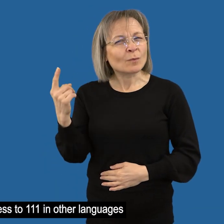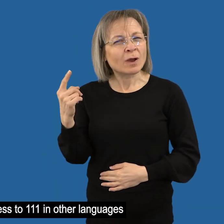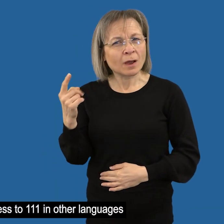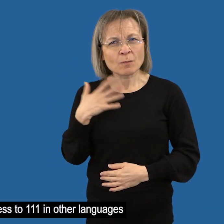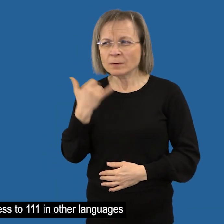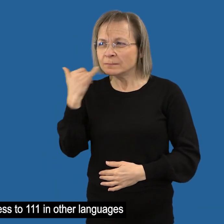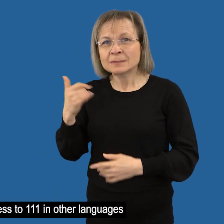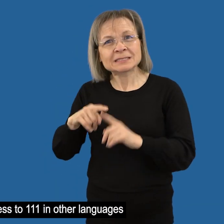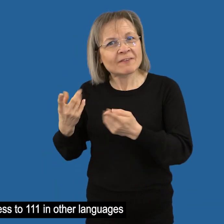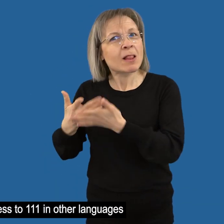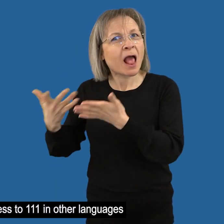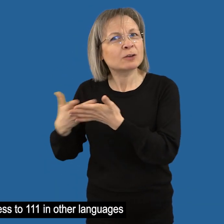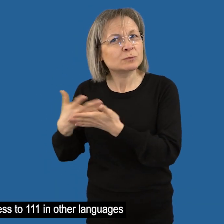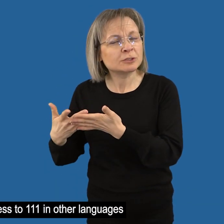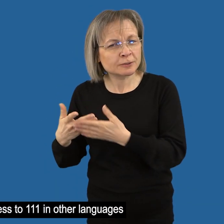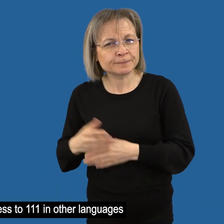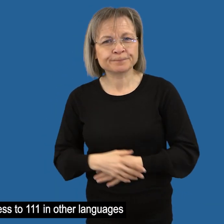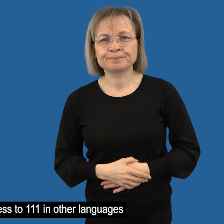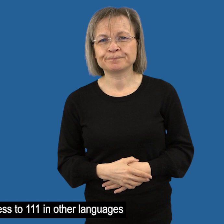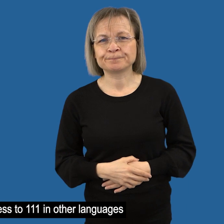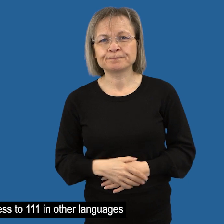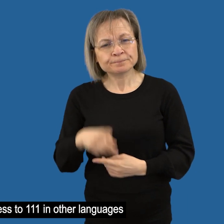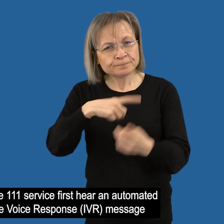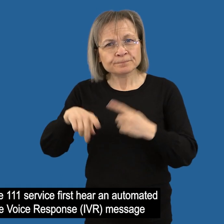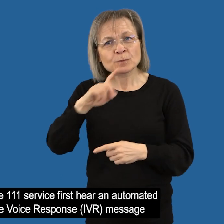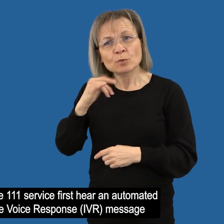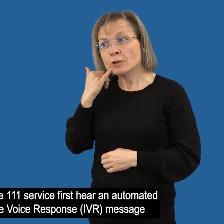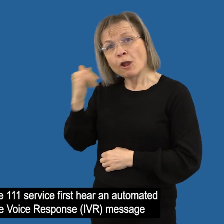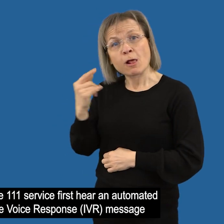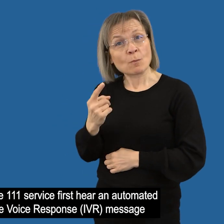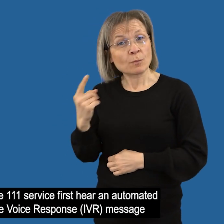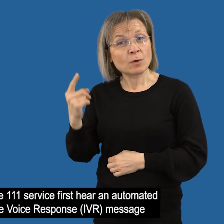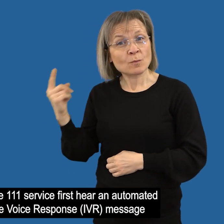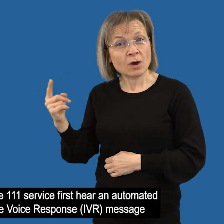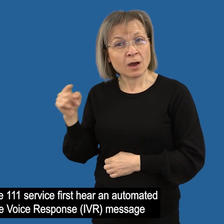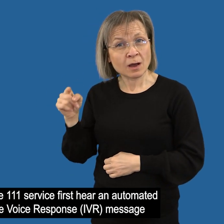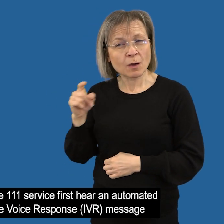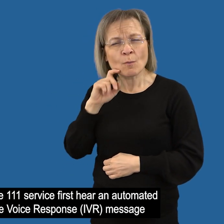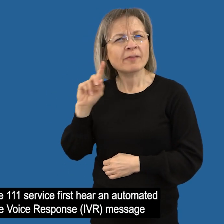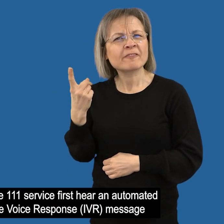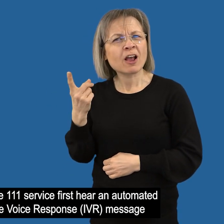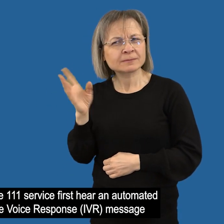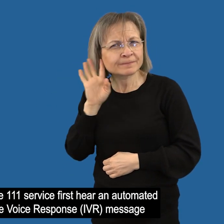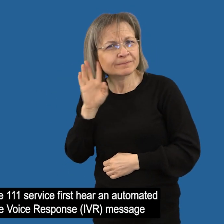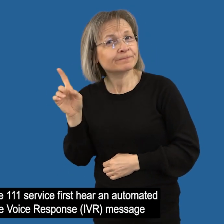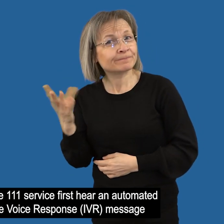Access to 111 in other languages. Callers to the 111 service first hear an